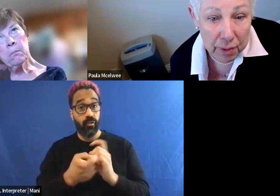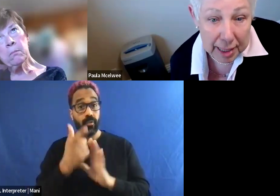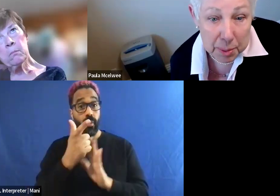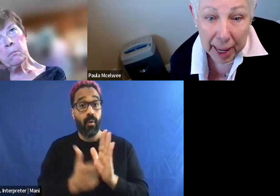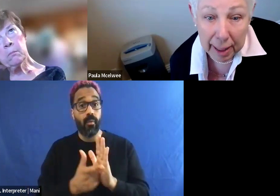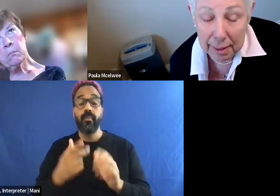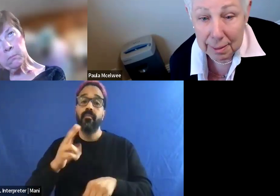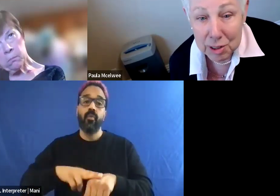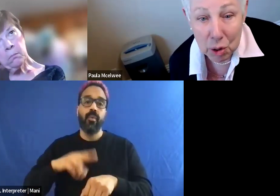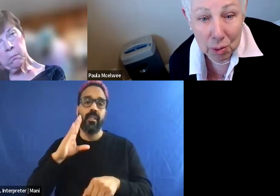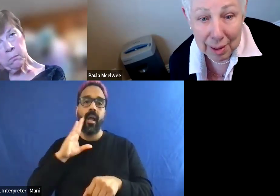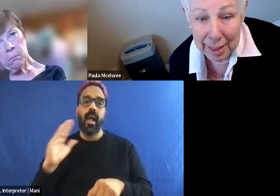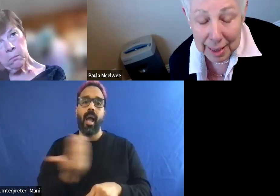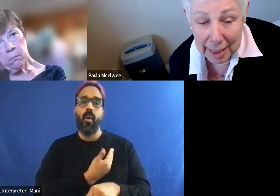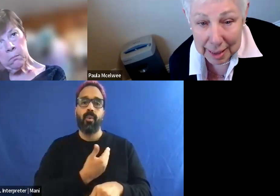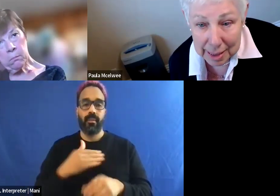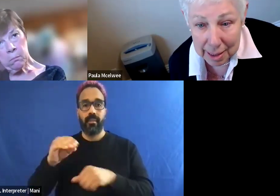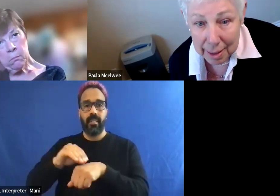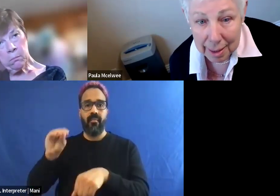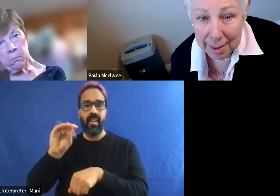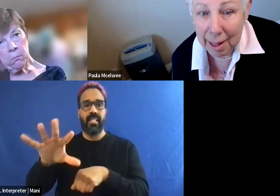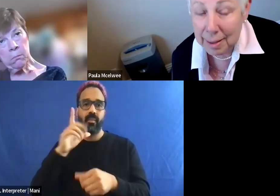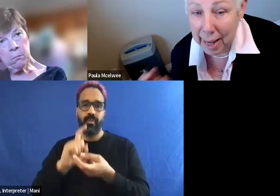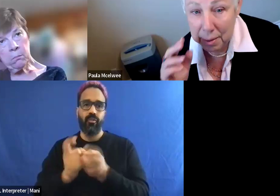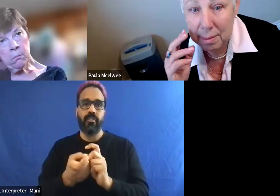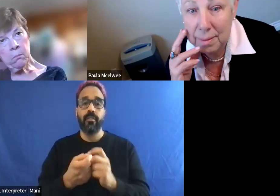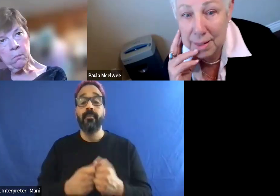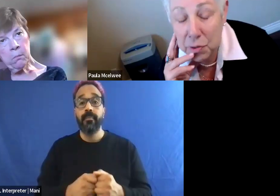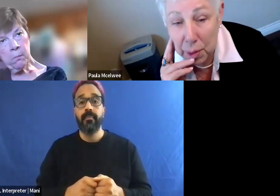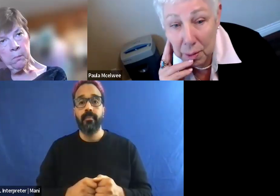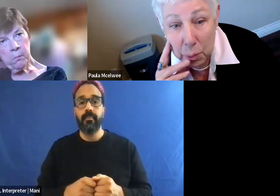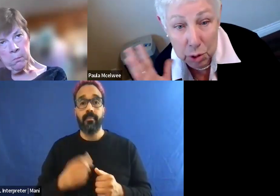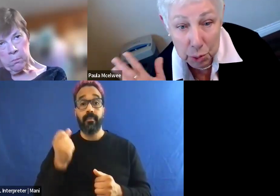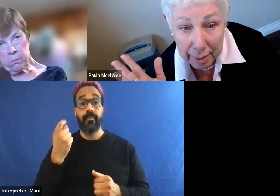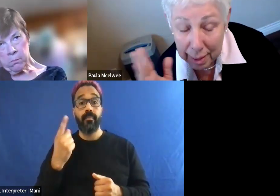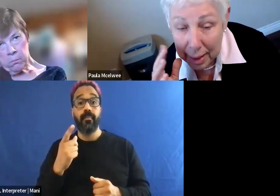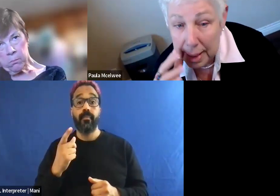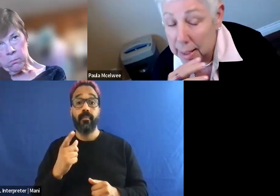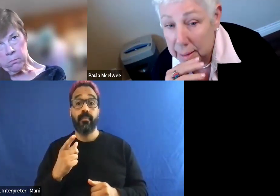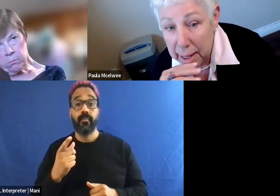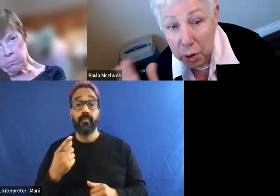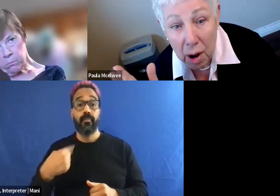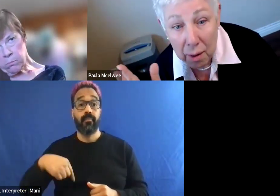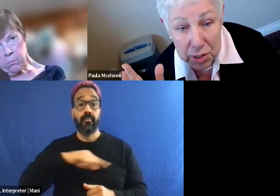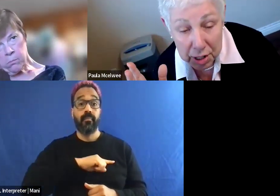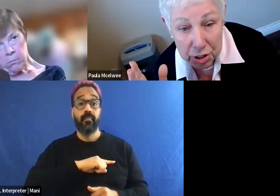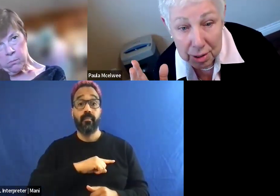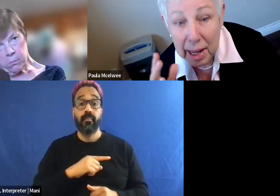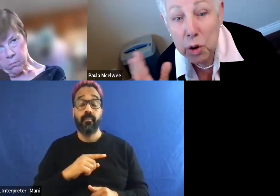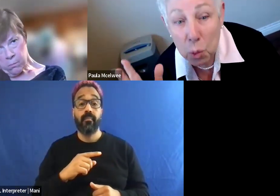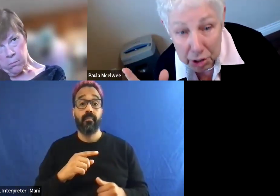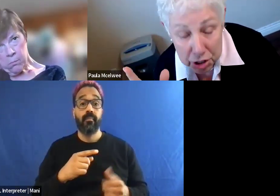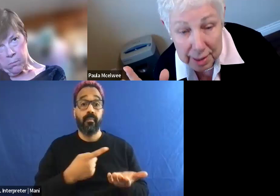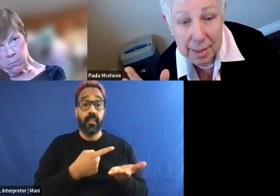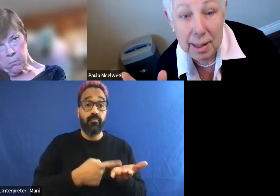change our advice back. So it's not that different. We were doing the other conversation,